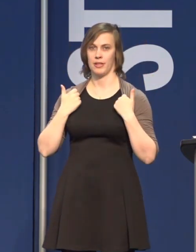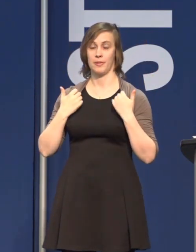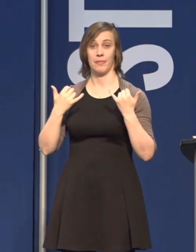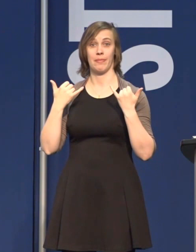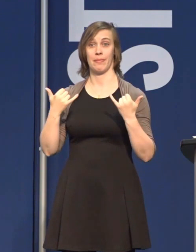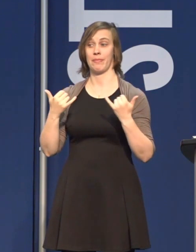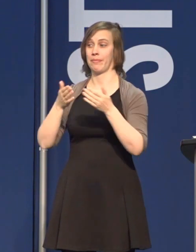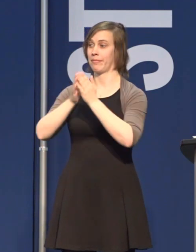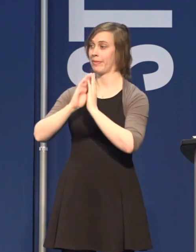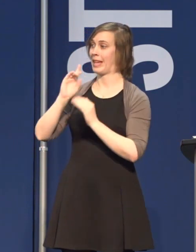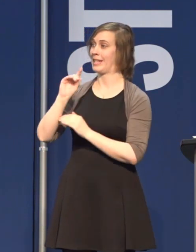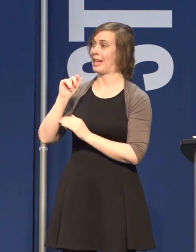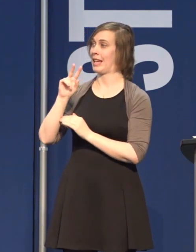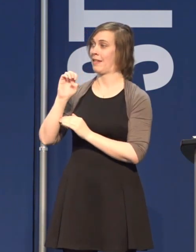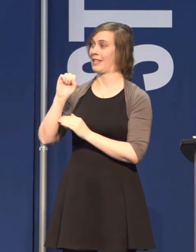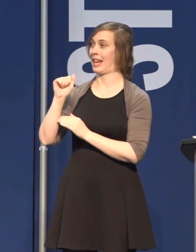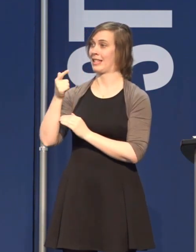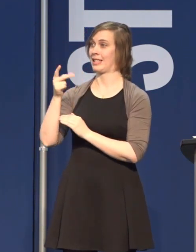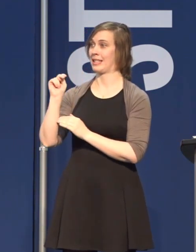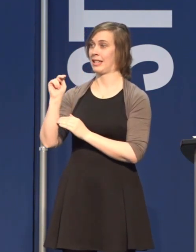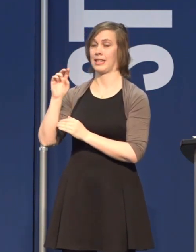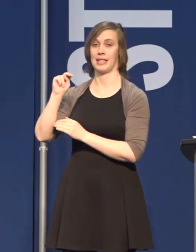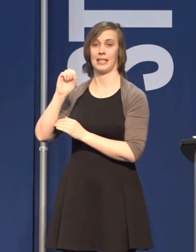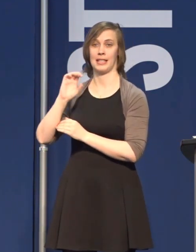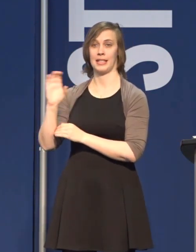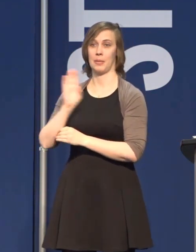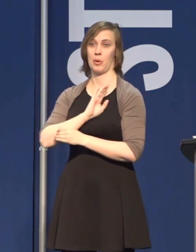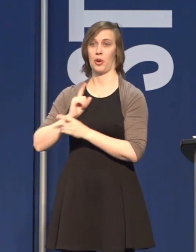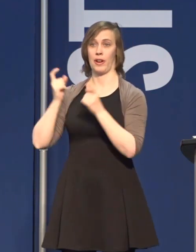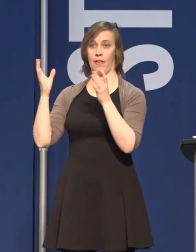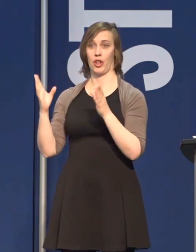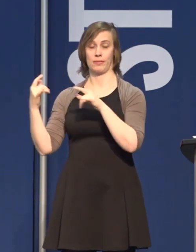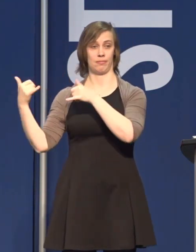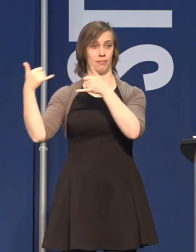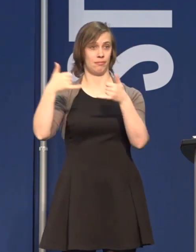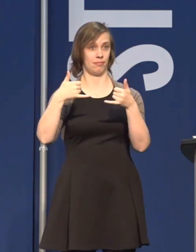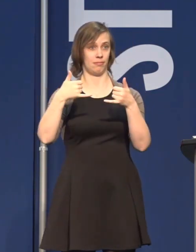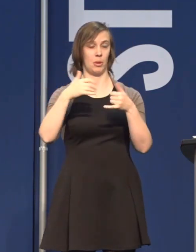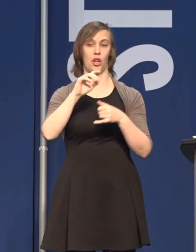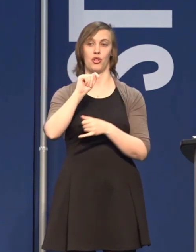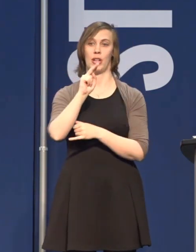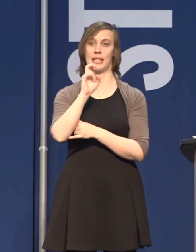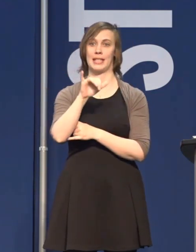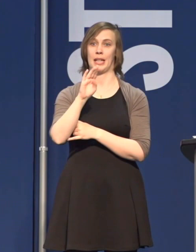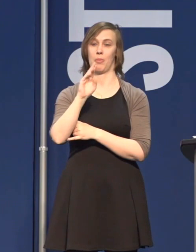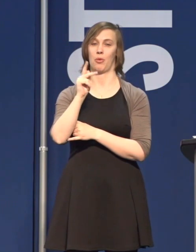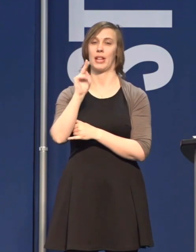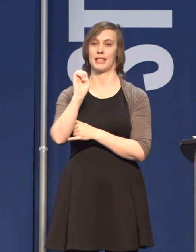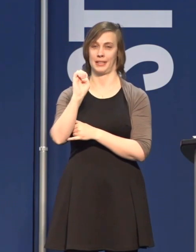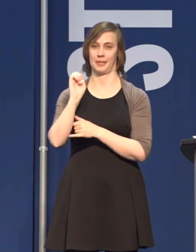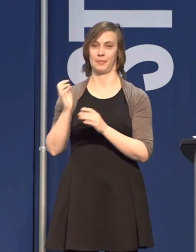now ask Dave Saxton, NSCC Board of Governors, to present this award to Tracy Brake.